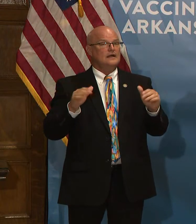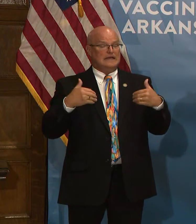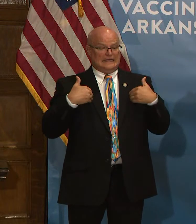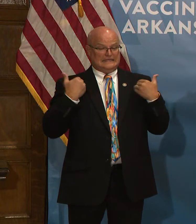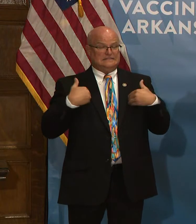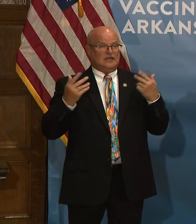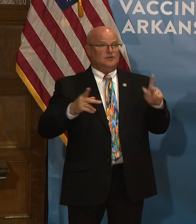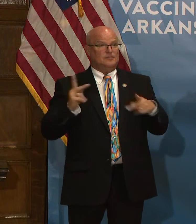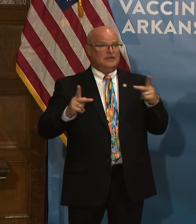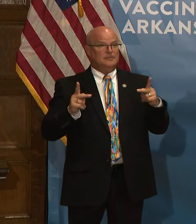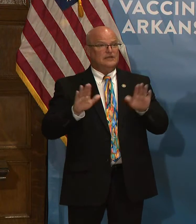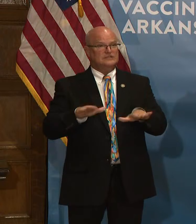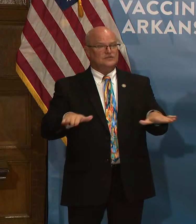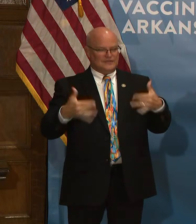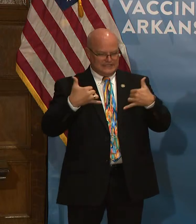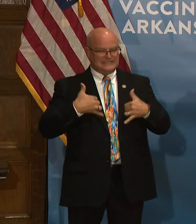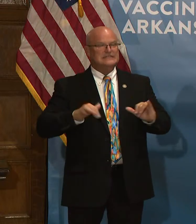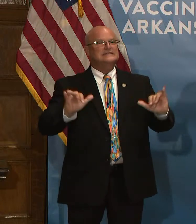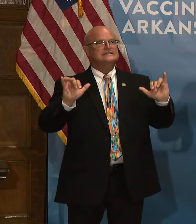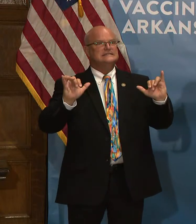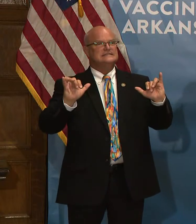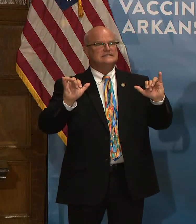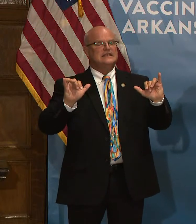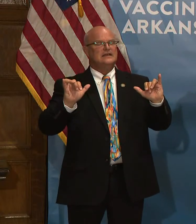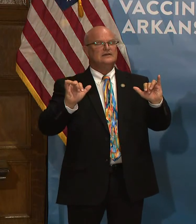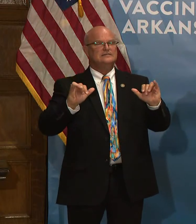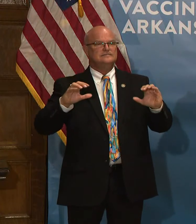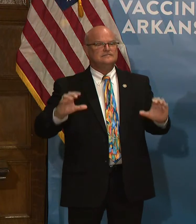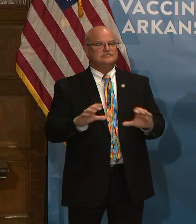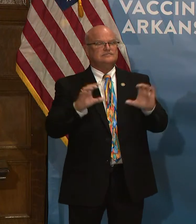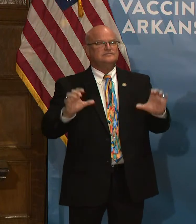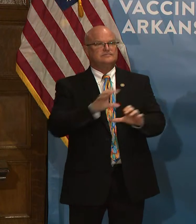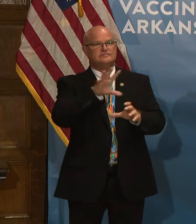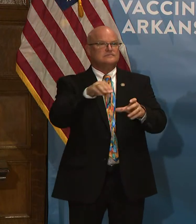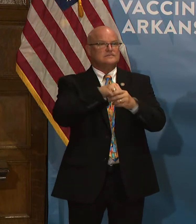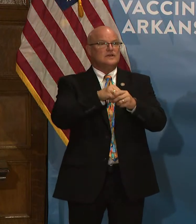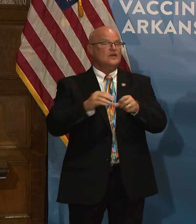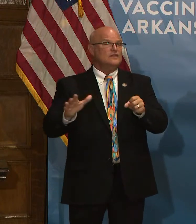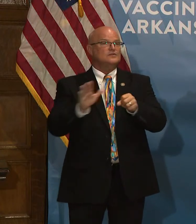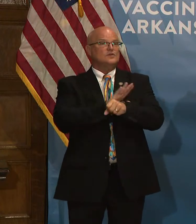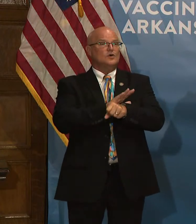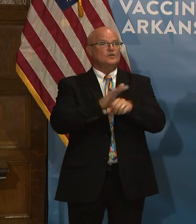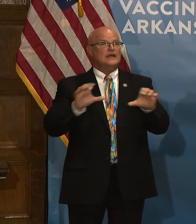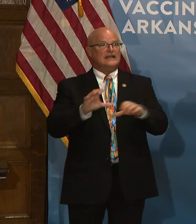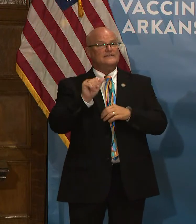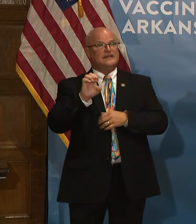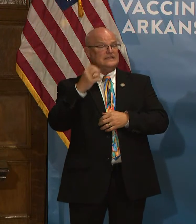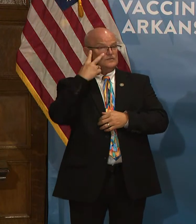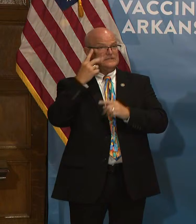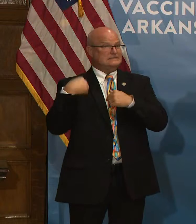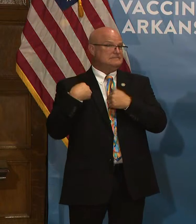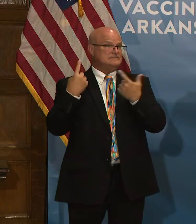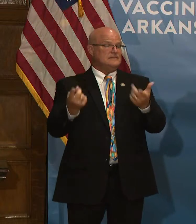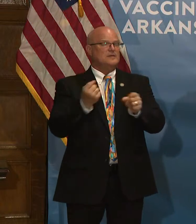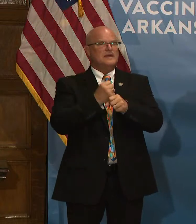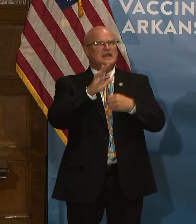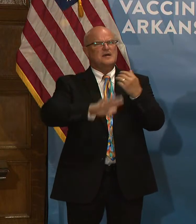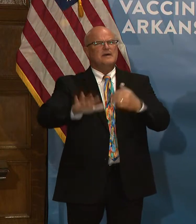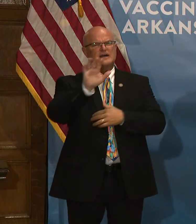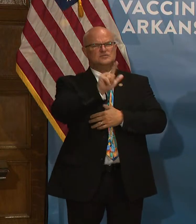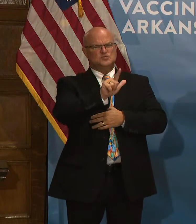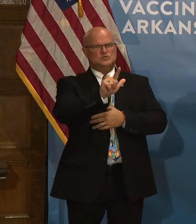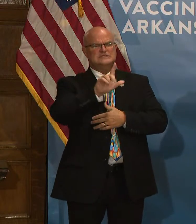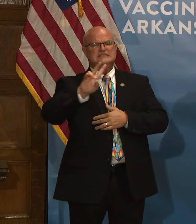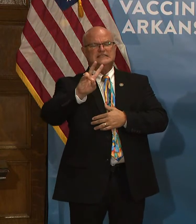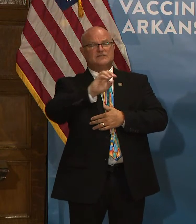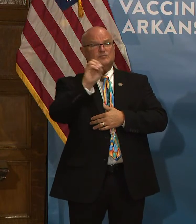Adolescents and children still continue to play an active part of the total active cases that we're seeing, making up about